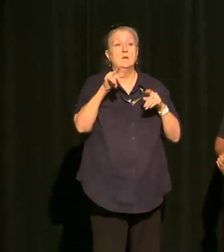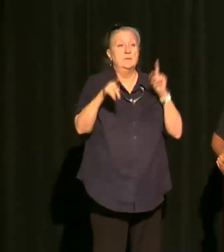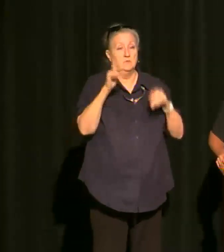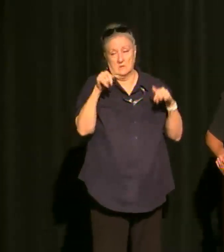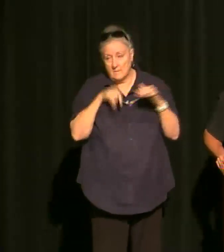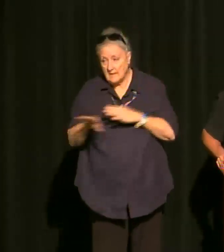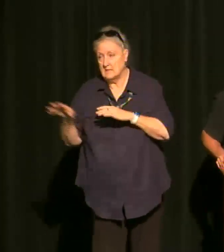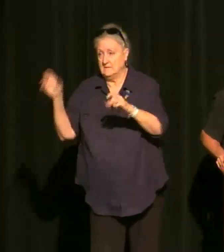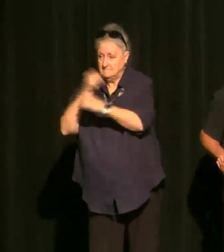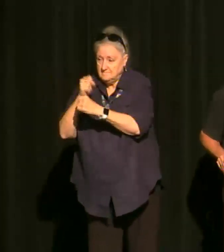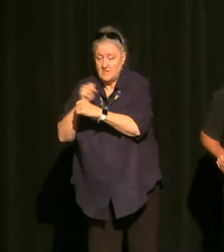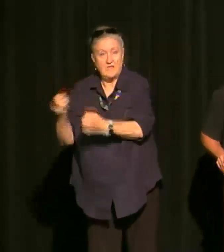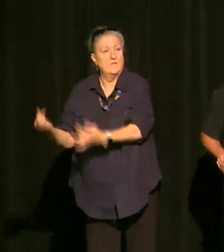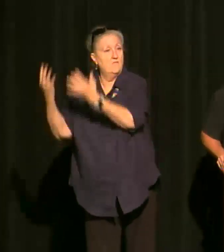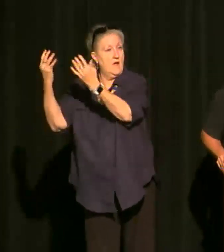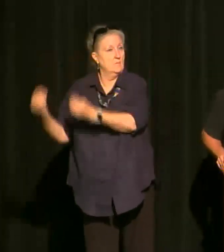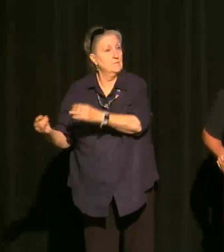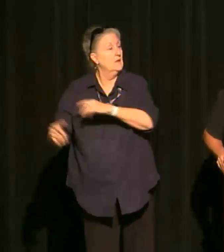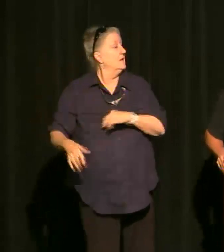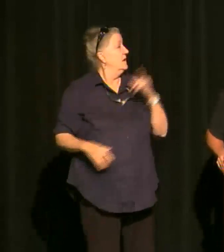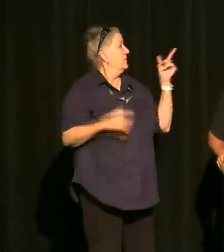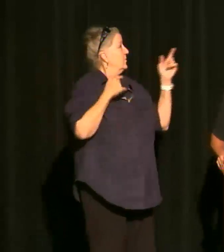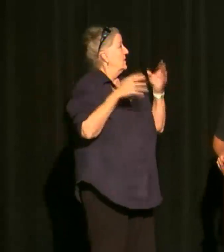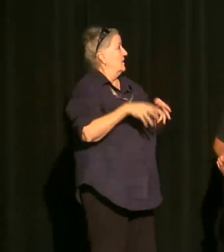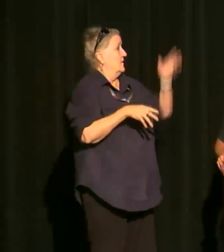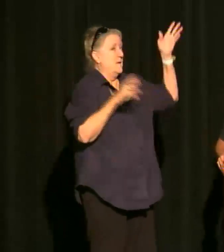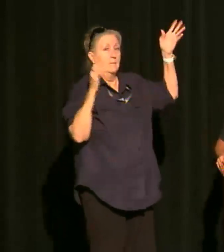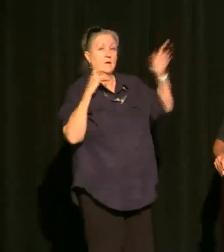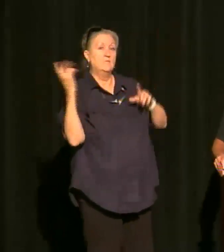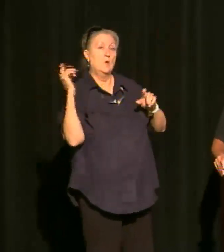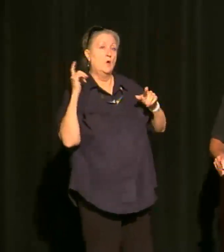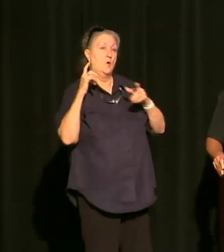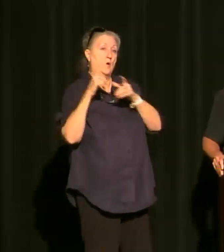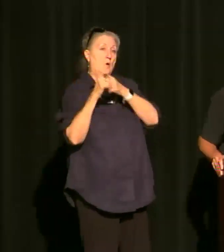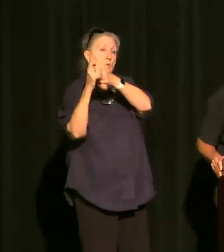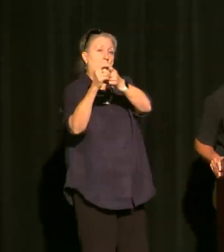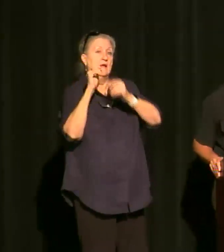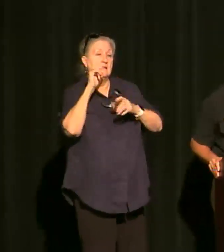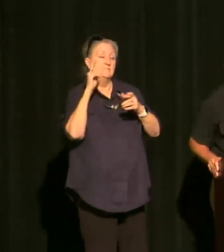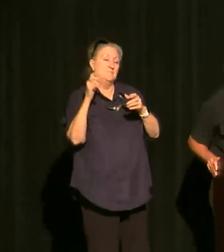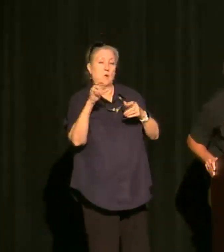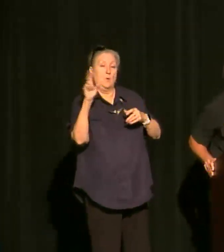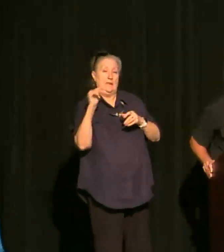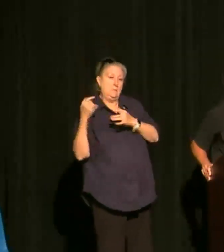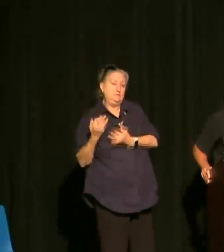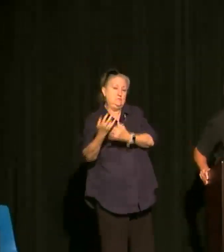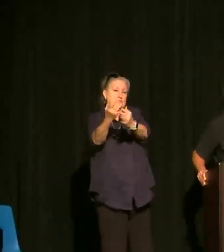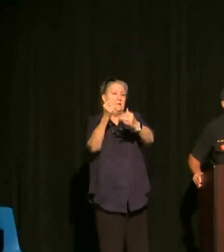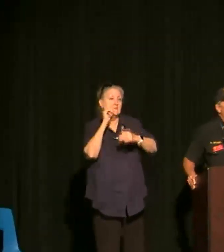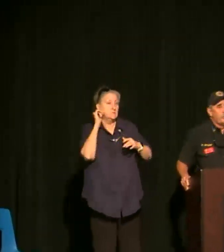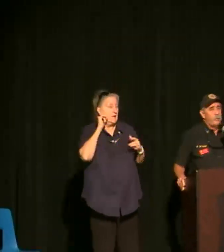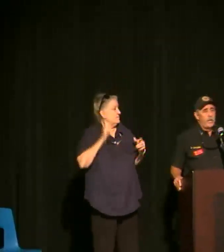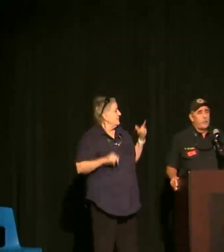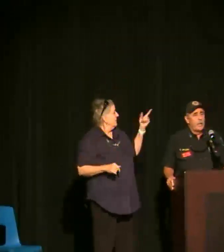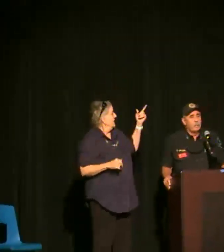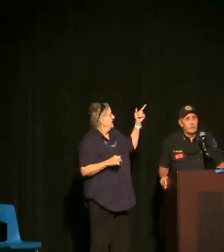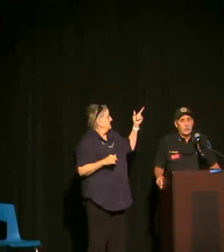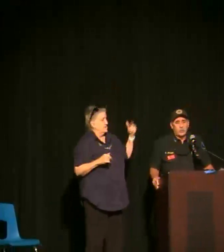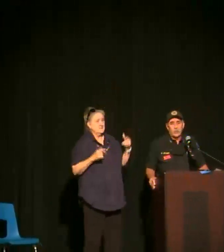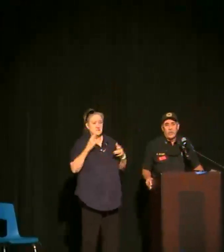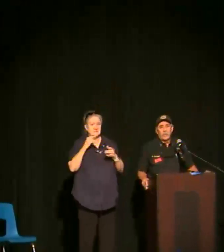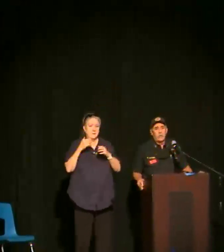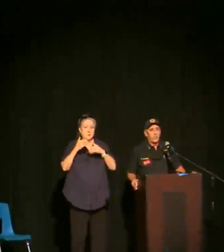needed to do. If we can pull up that map of the run yesterday. This is a progression fire